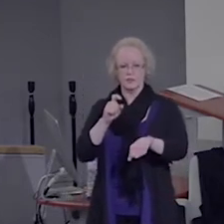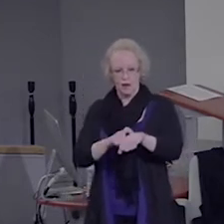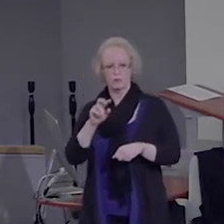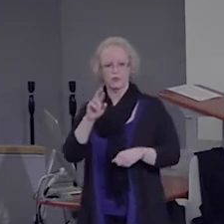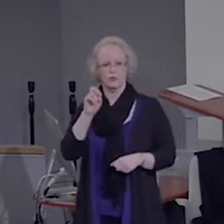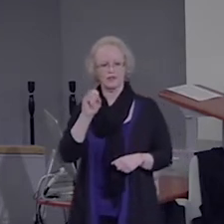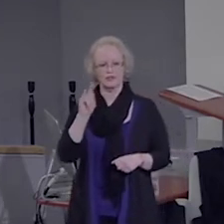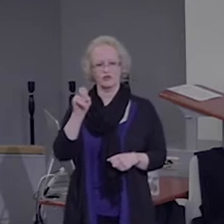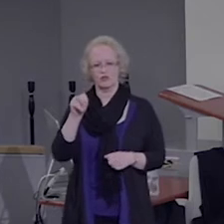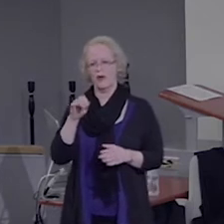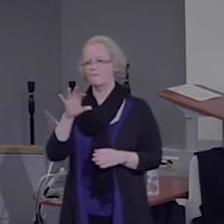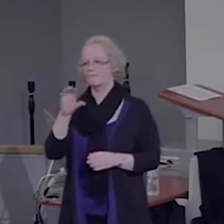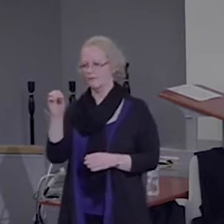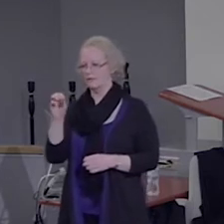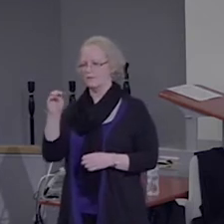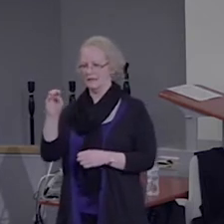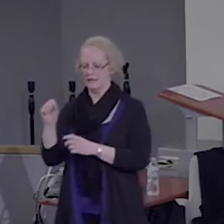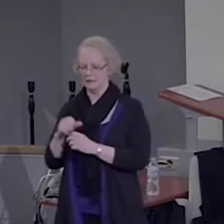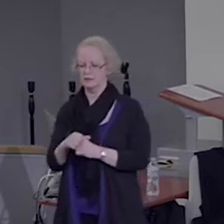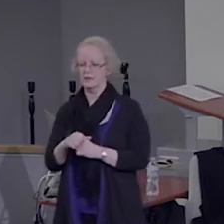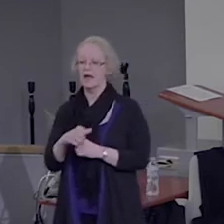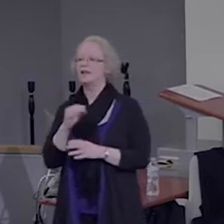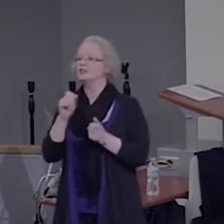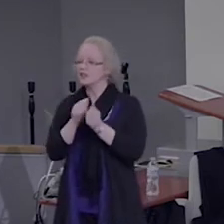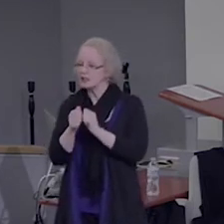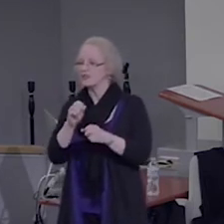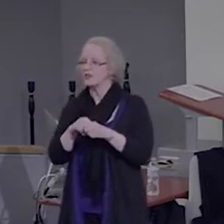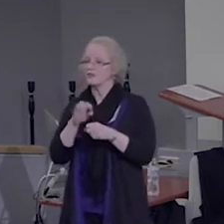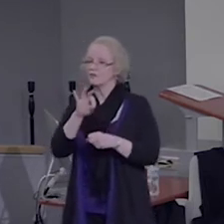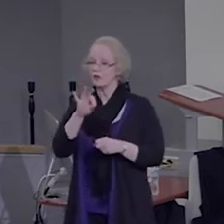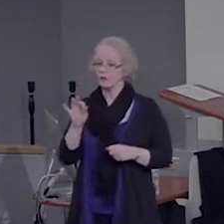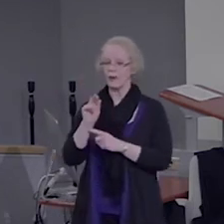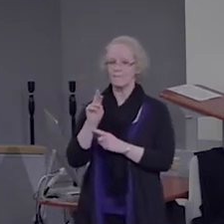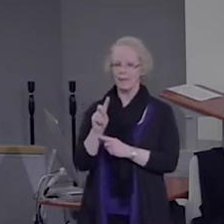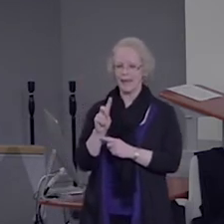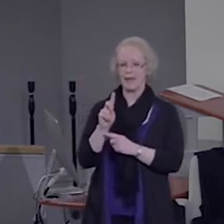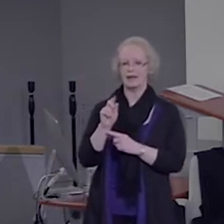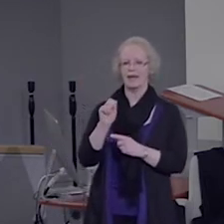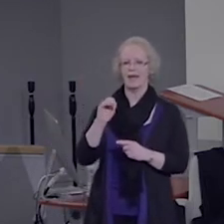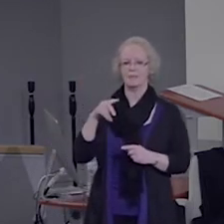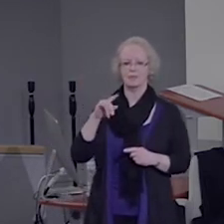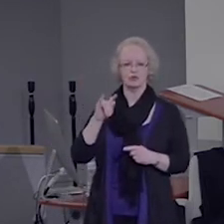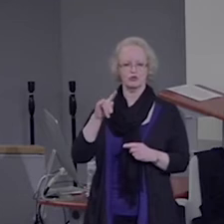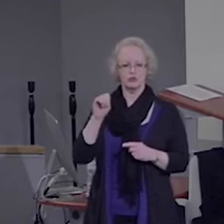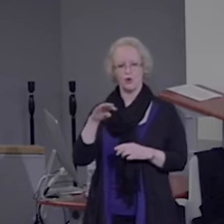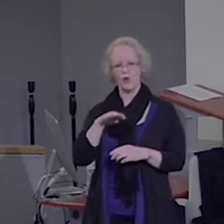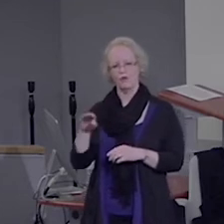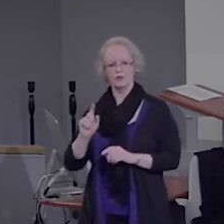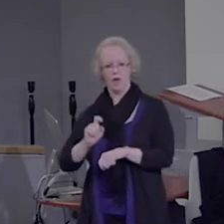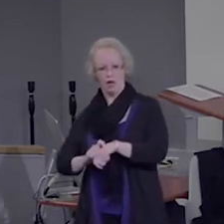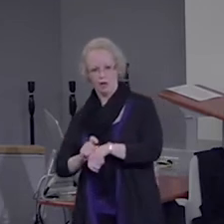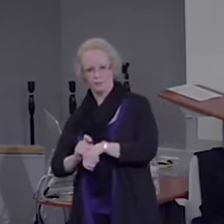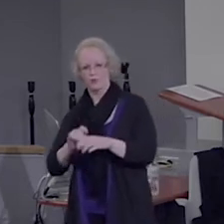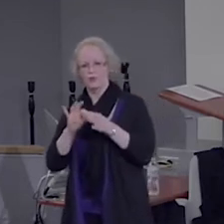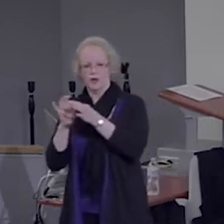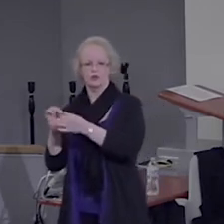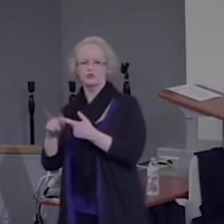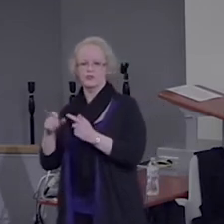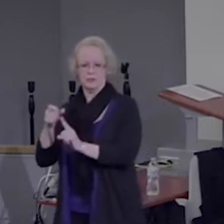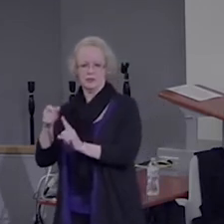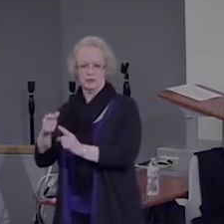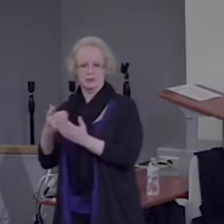and changes in frequency band amplitude as a function of time relative to stimulus presentation